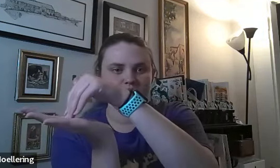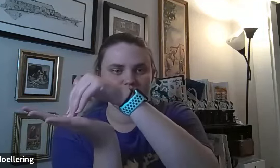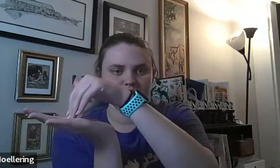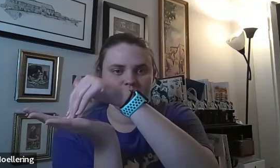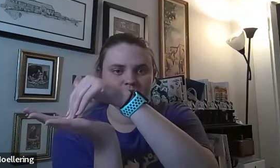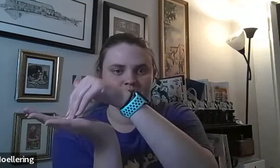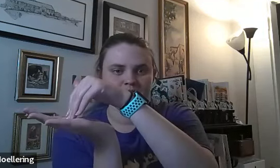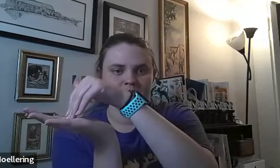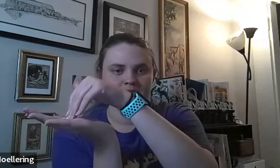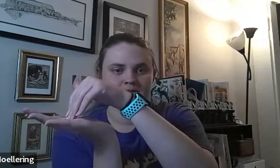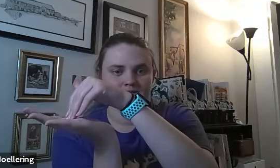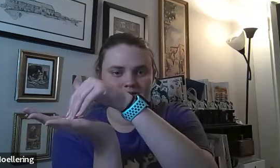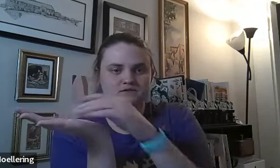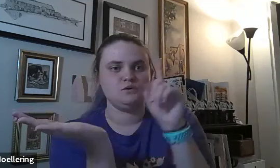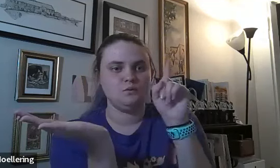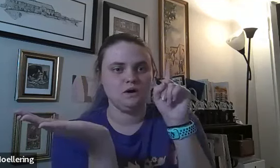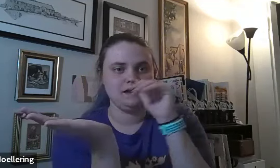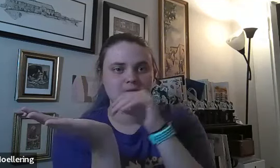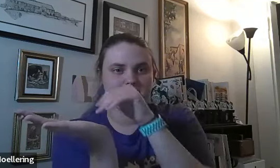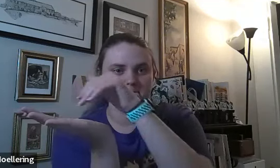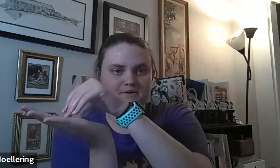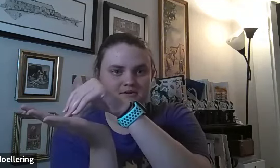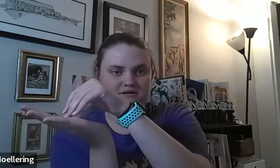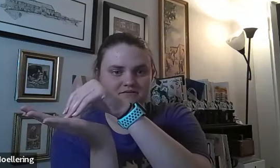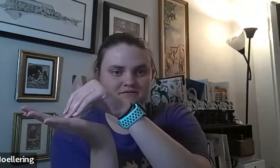bump. So 1,000,000.